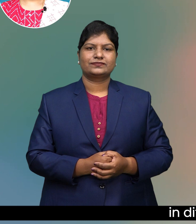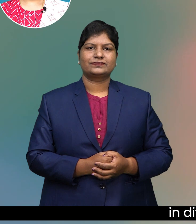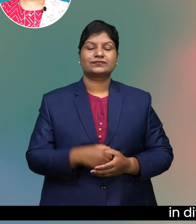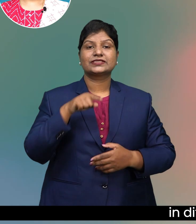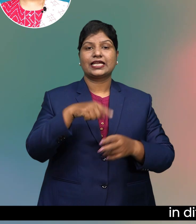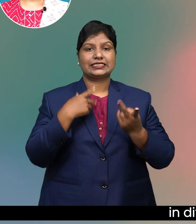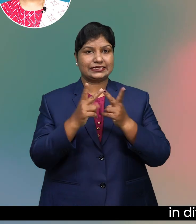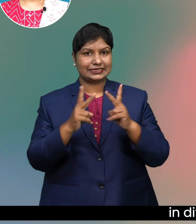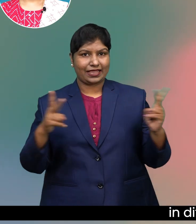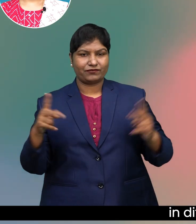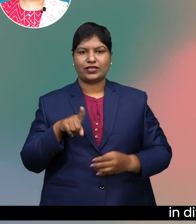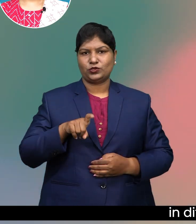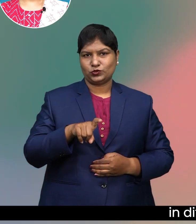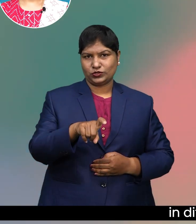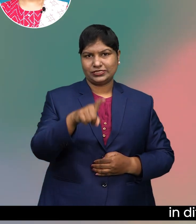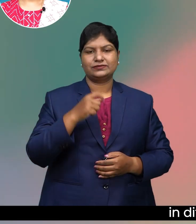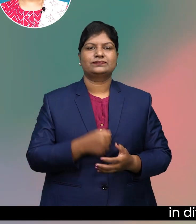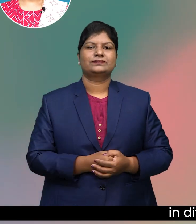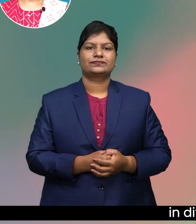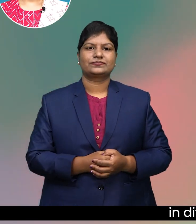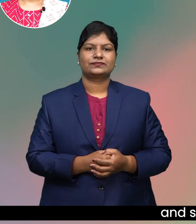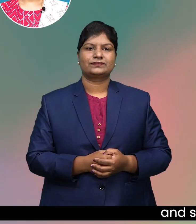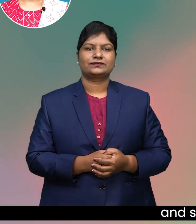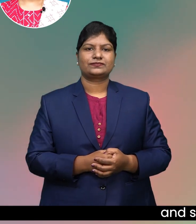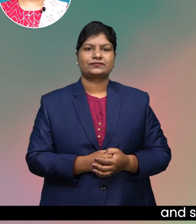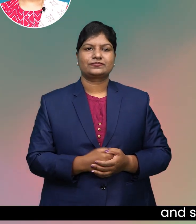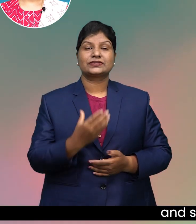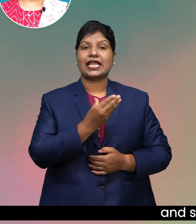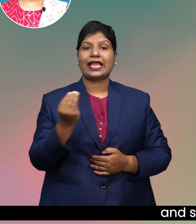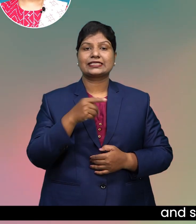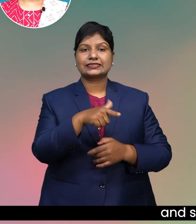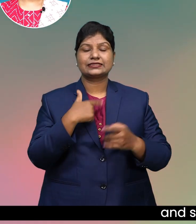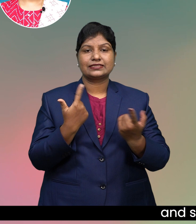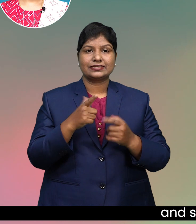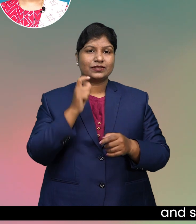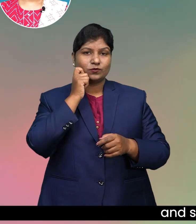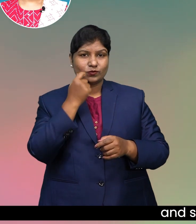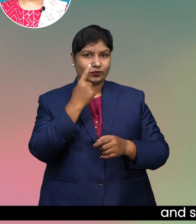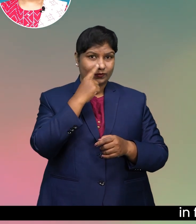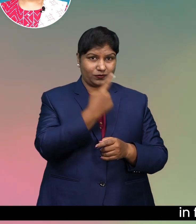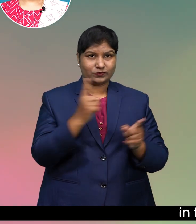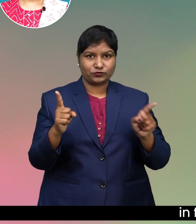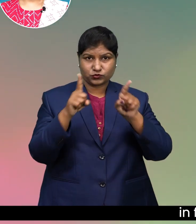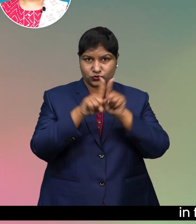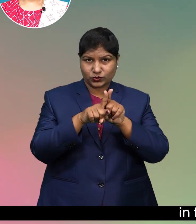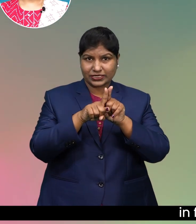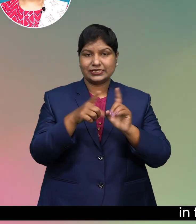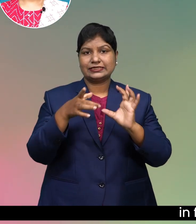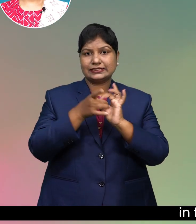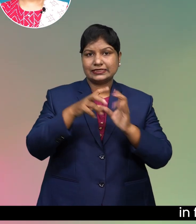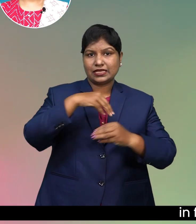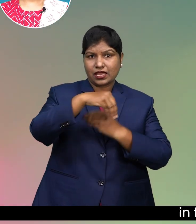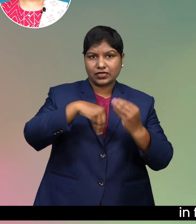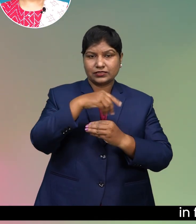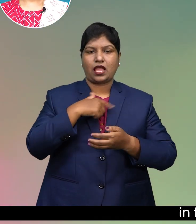in different organisms, and sexual reproduction in flowering